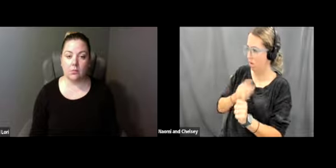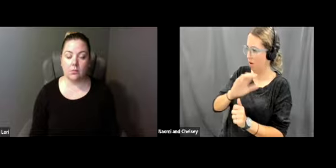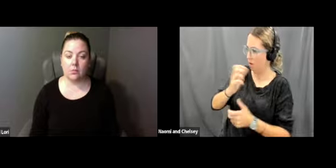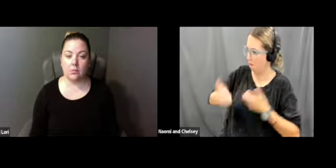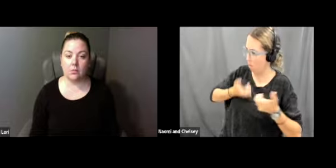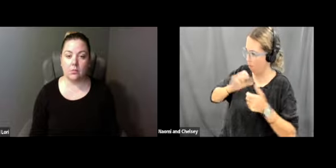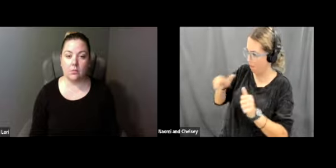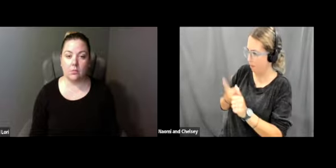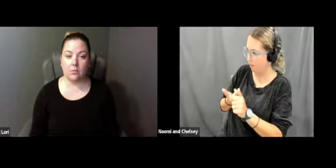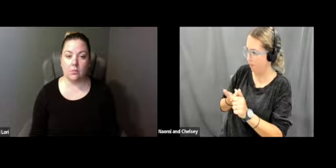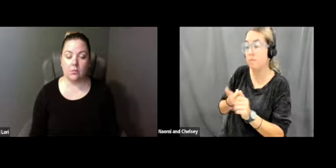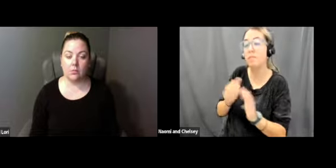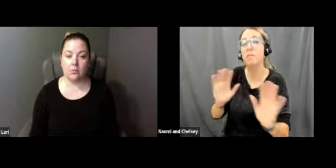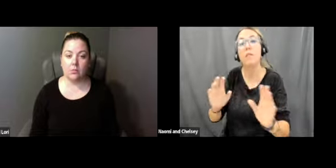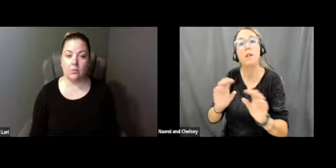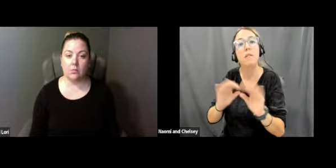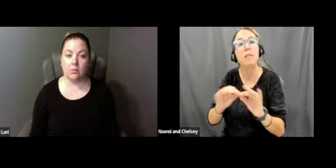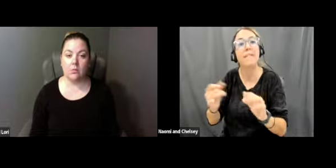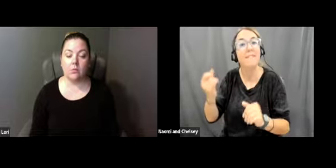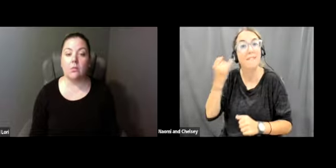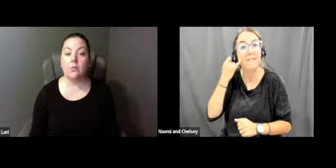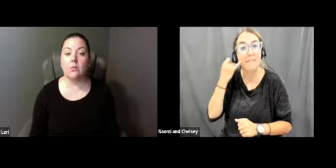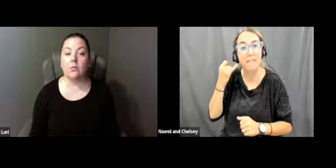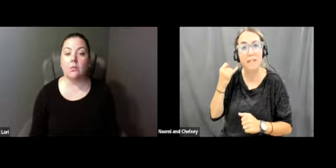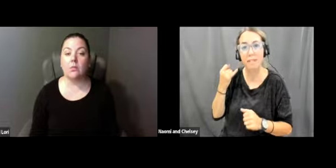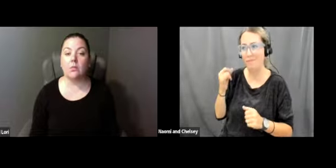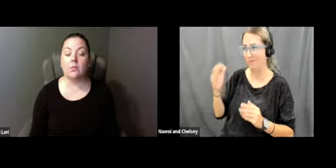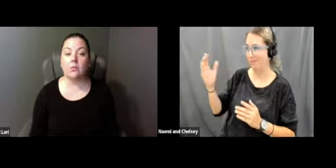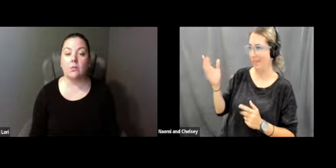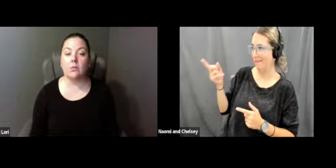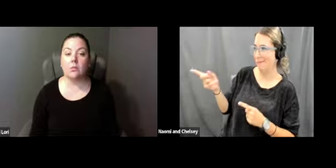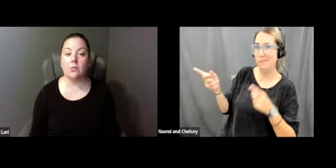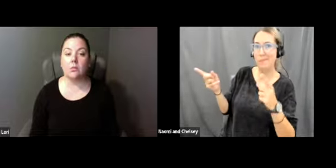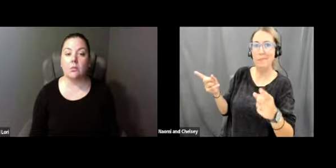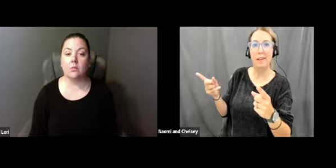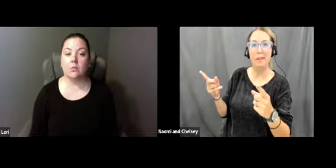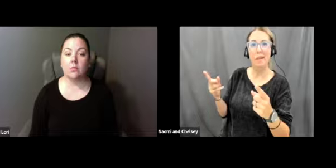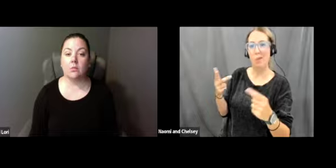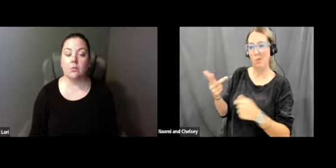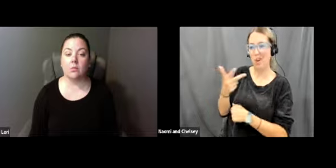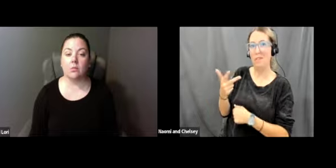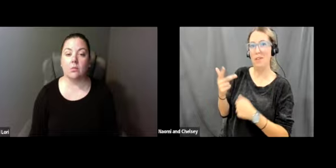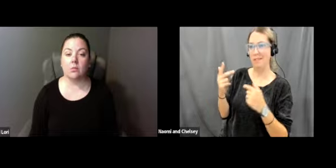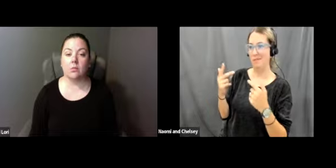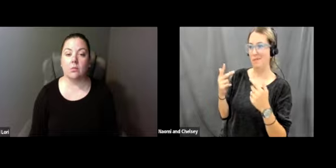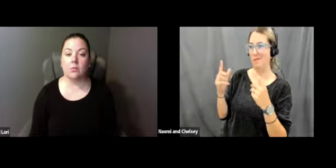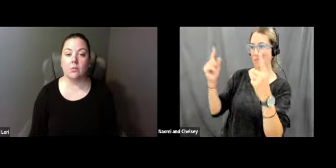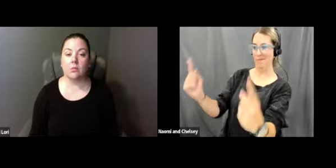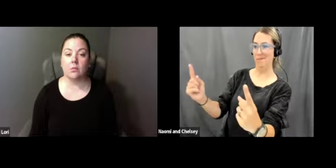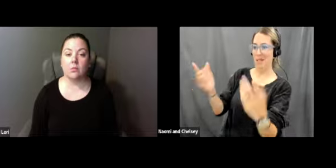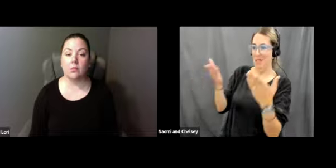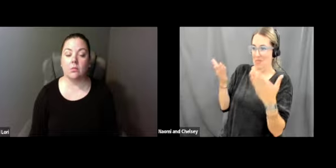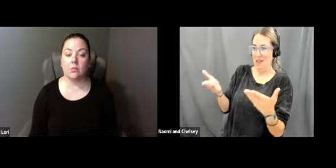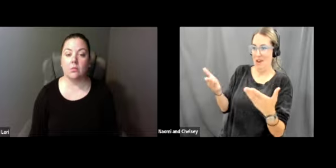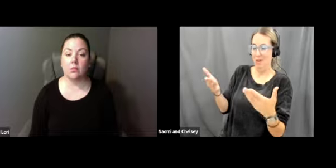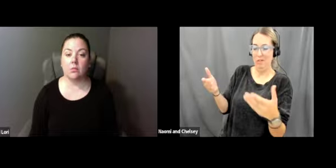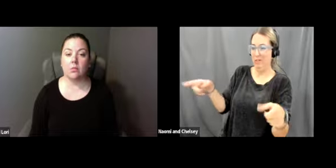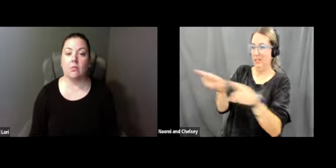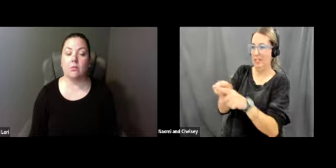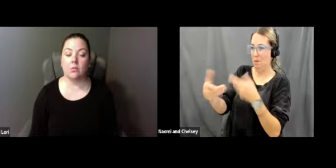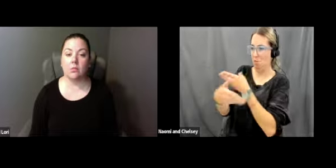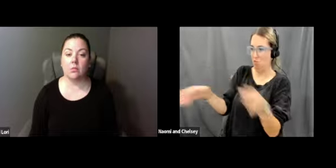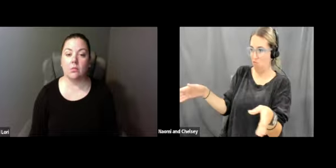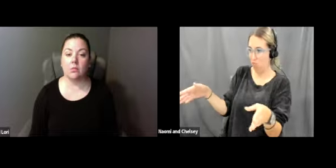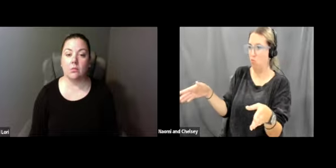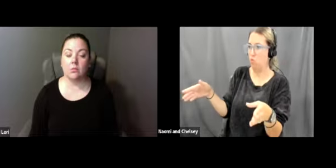in person and they could see each other, I don't know why, it absolves me of the ownership a little bit more internally for some reason, because